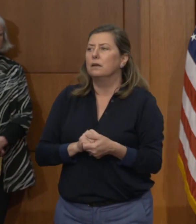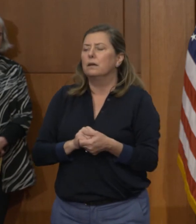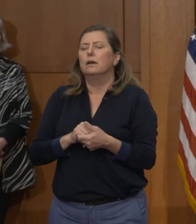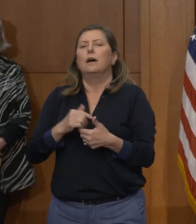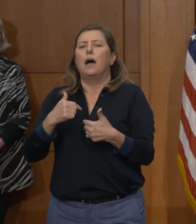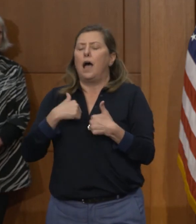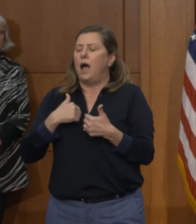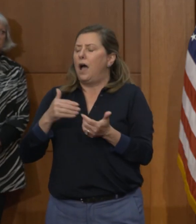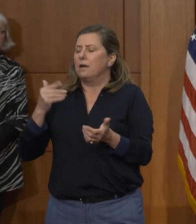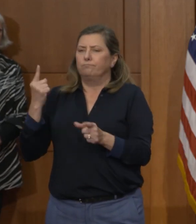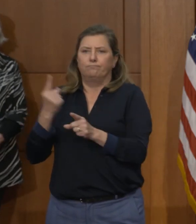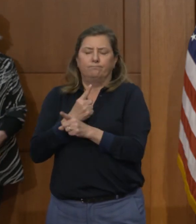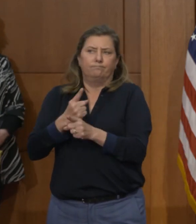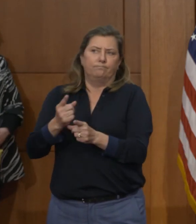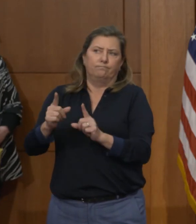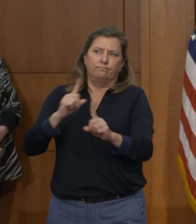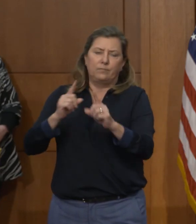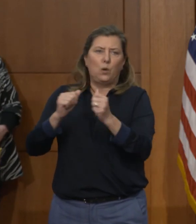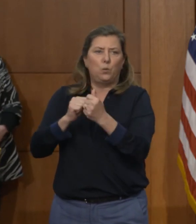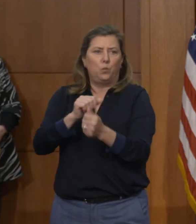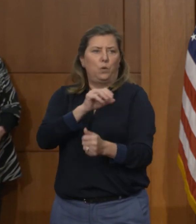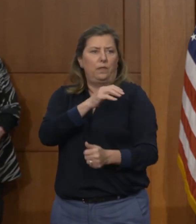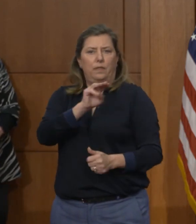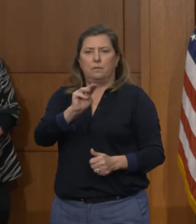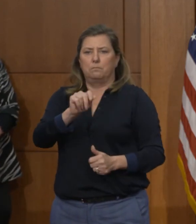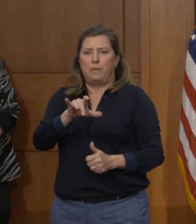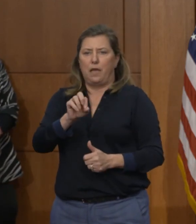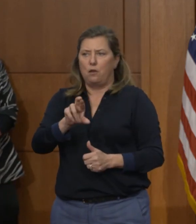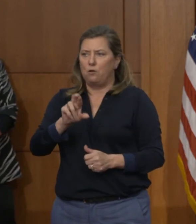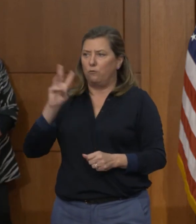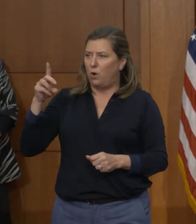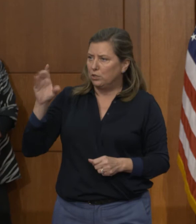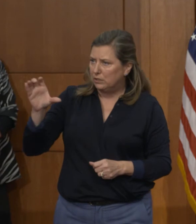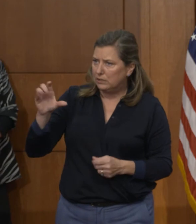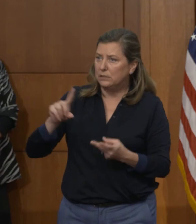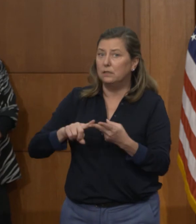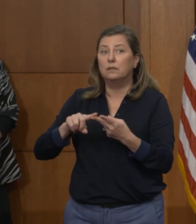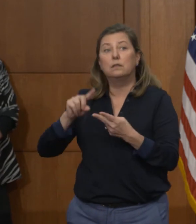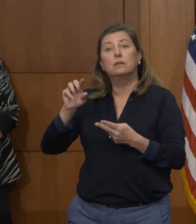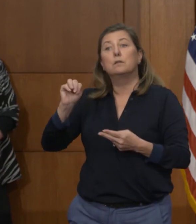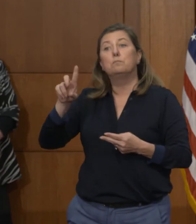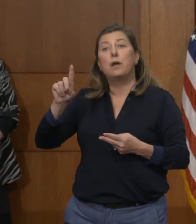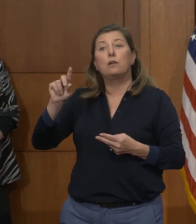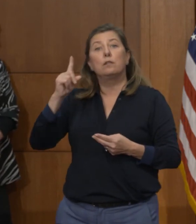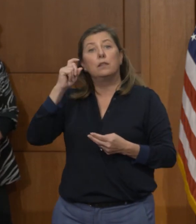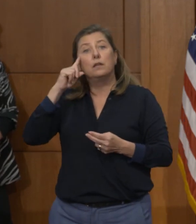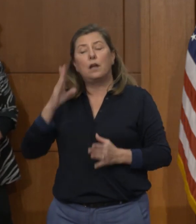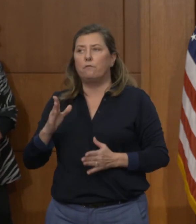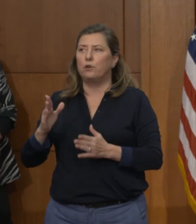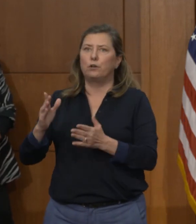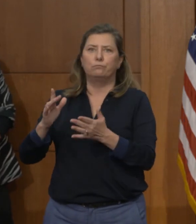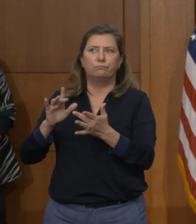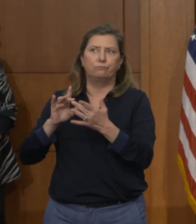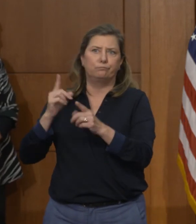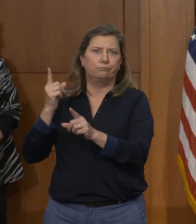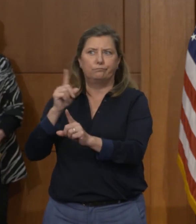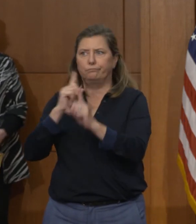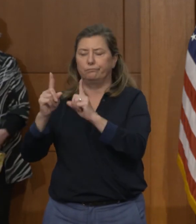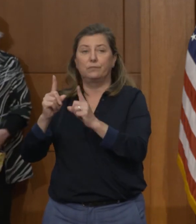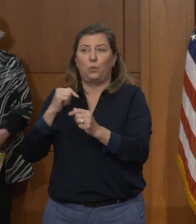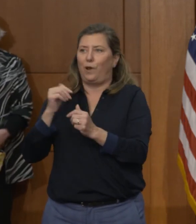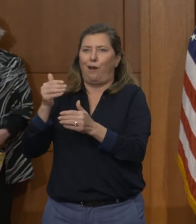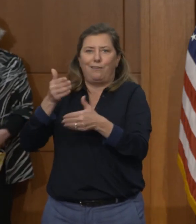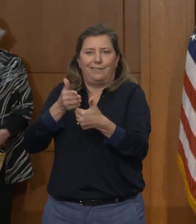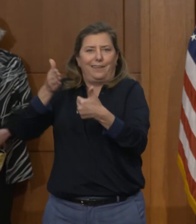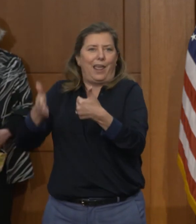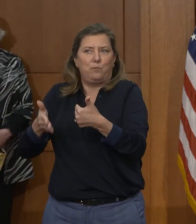frequent communication with the mayor of Washington and the governor of Maryland. We're neighbors, especially in the